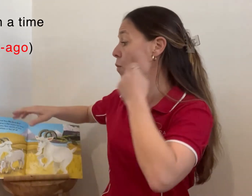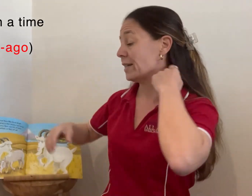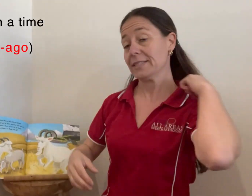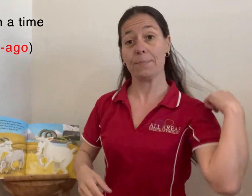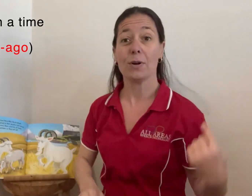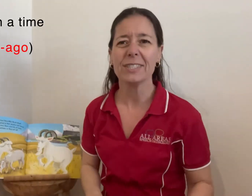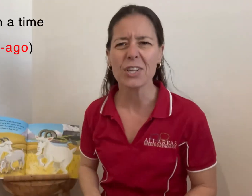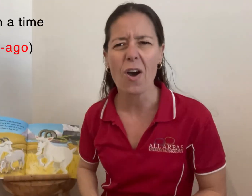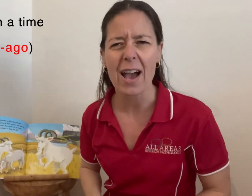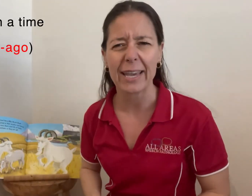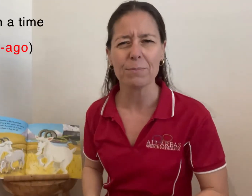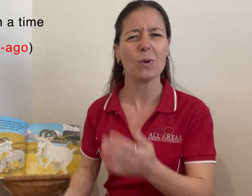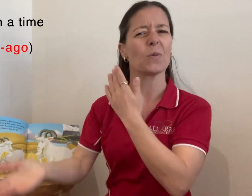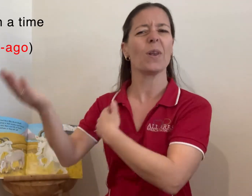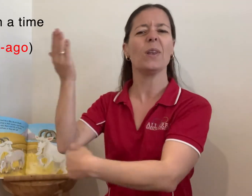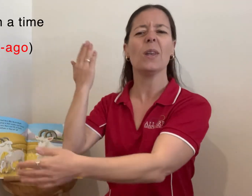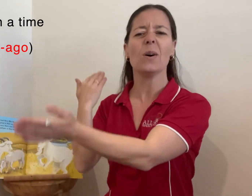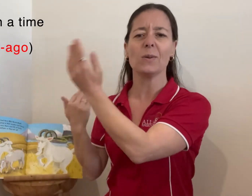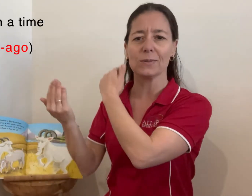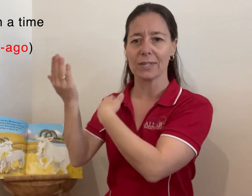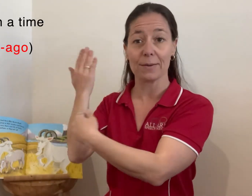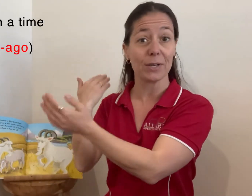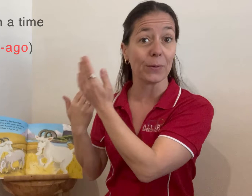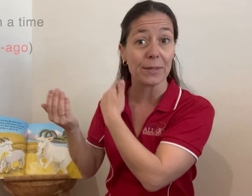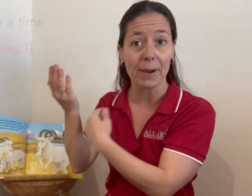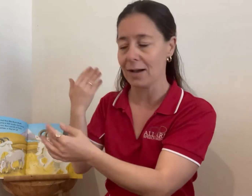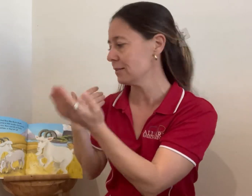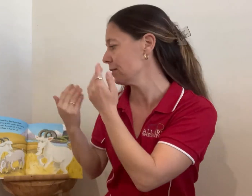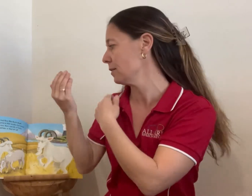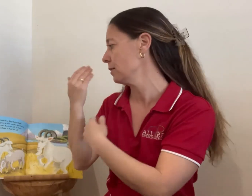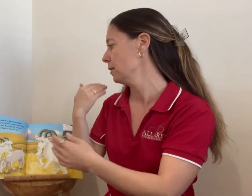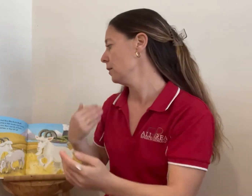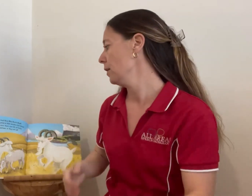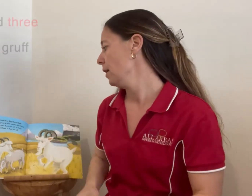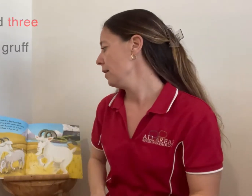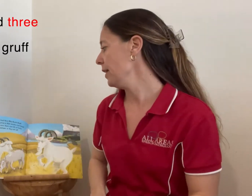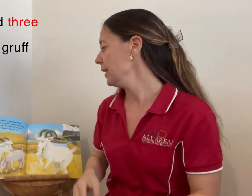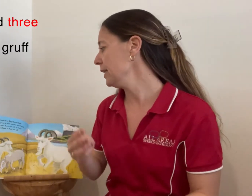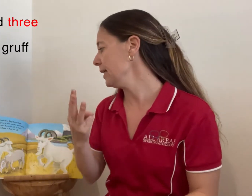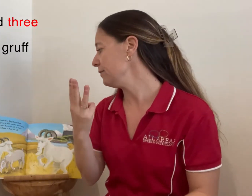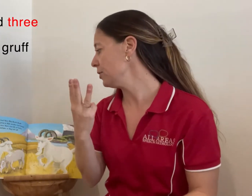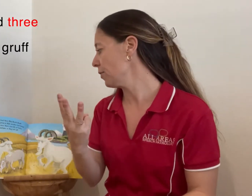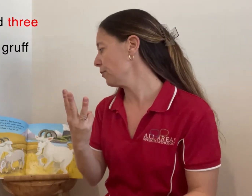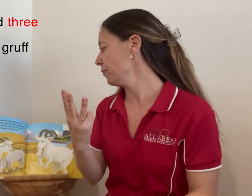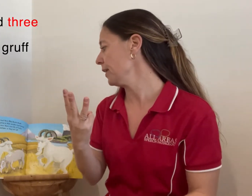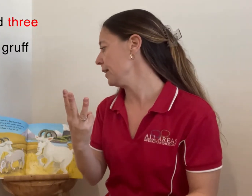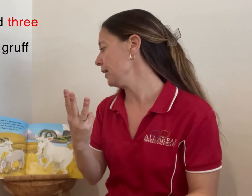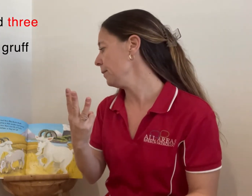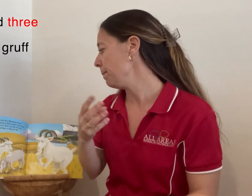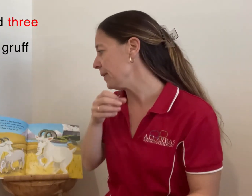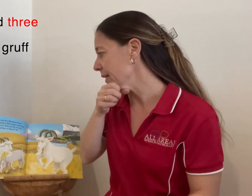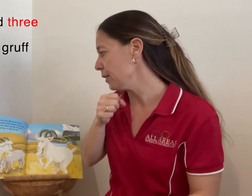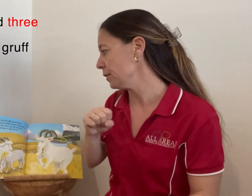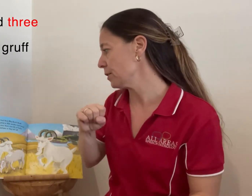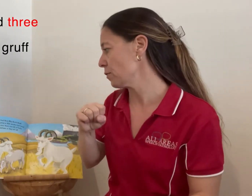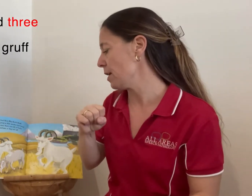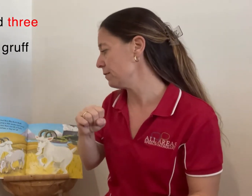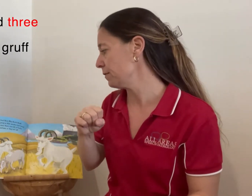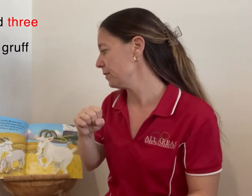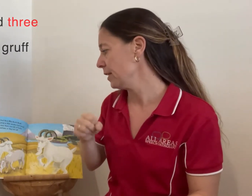Once upon a time, or a long time ago in the past, there lived three Billy Goats Gruff. It